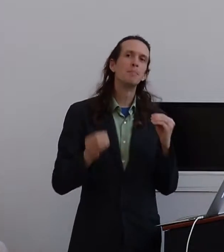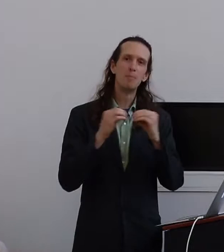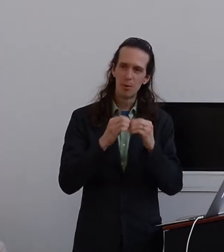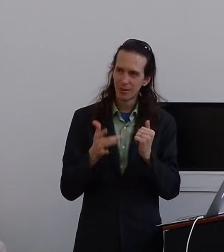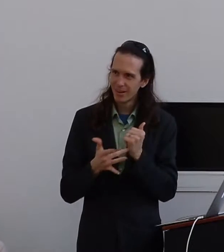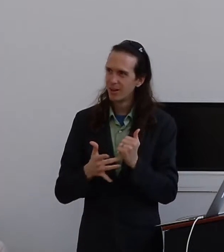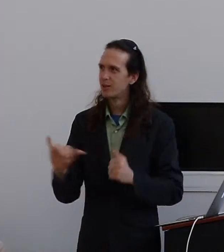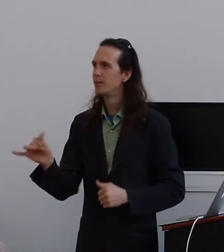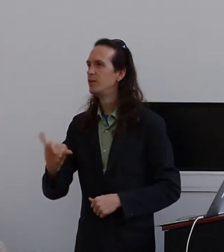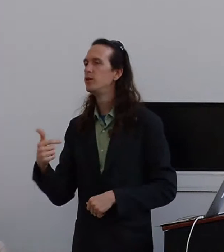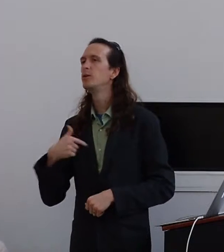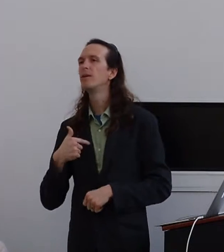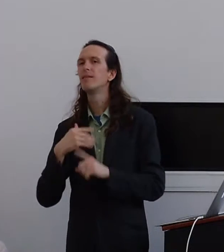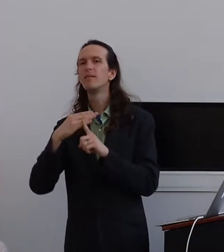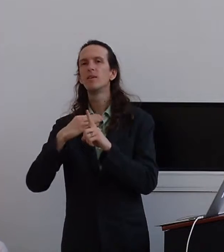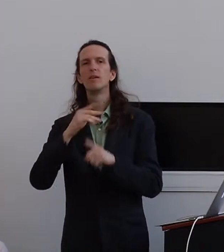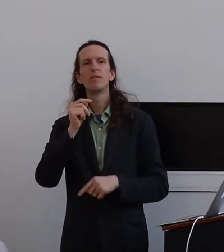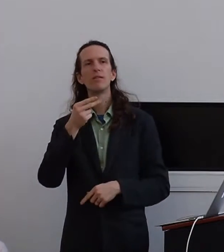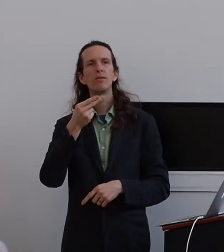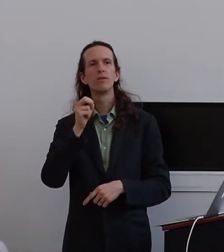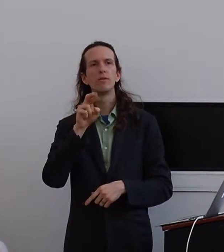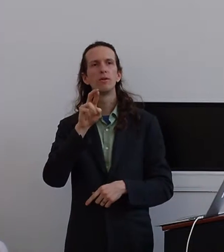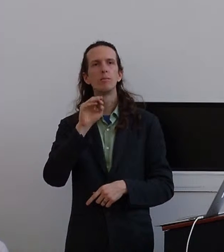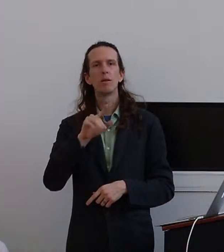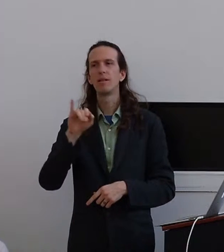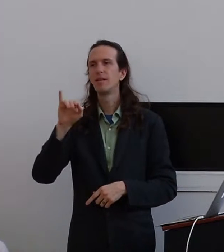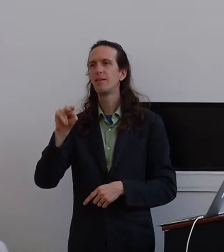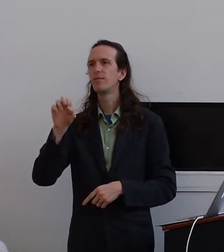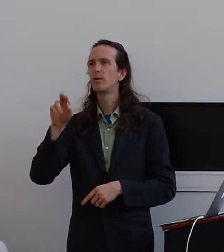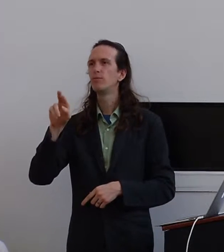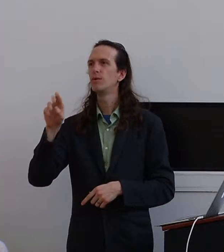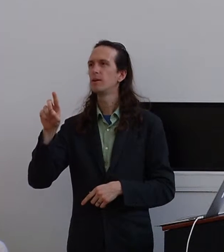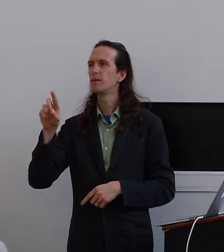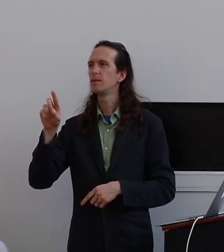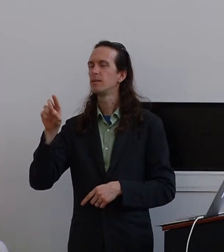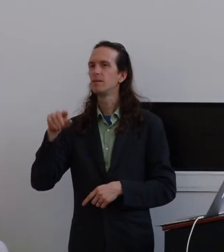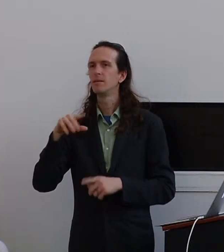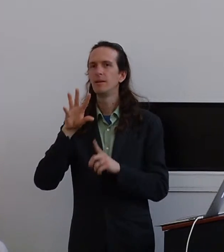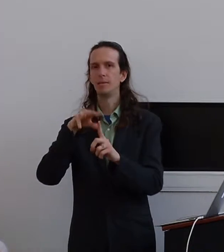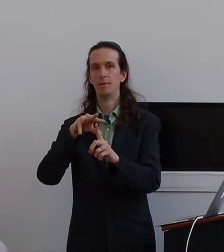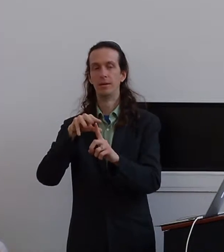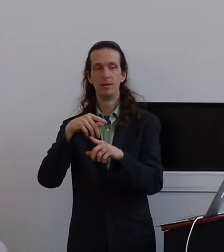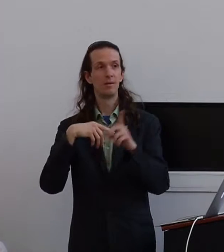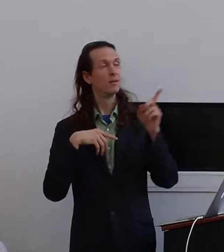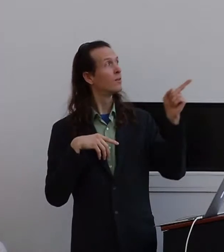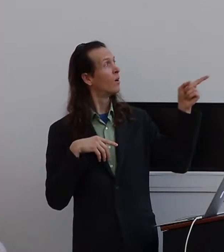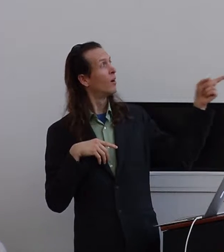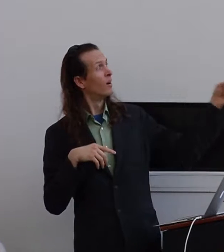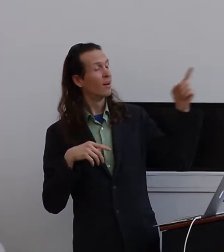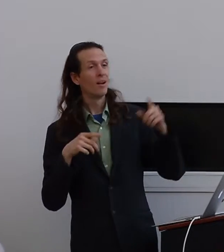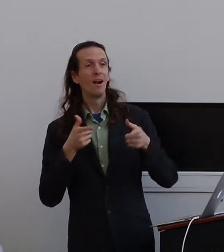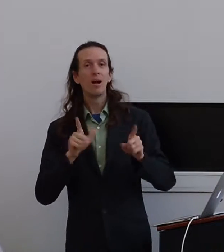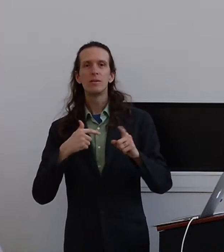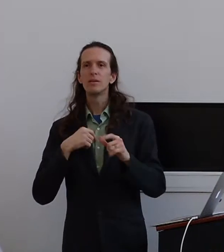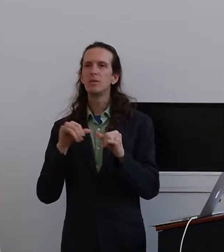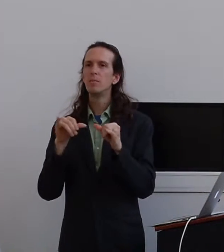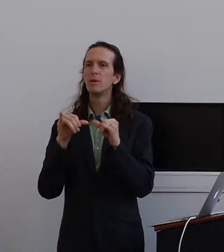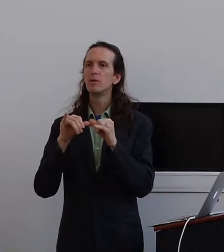In addition to these two innovative technologies, we are also using thermal infrared imaging. These